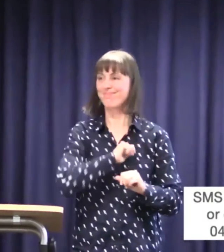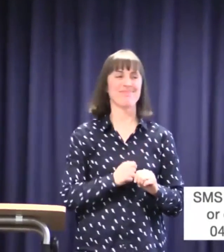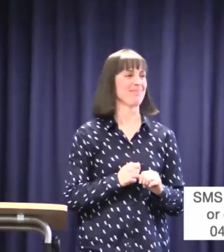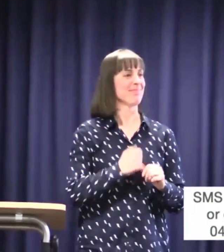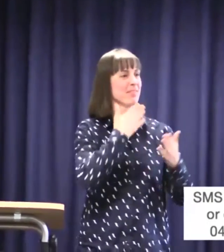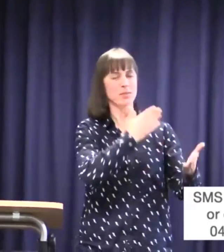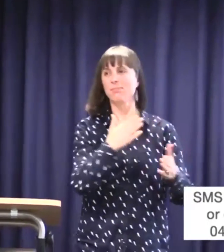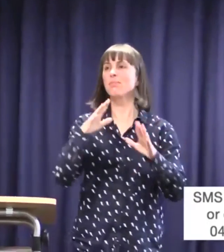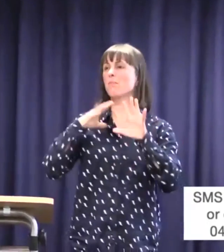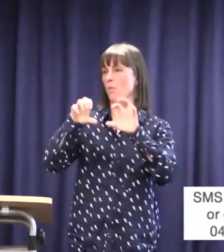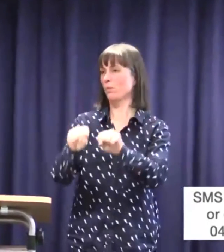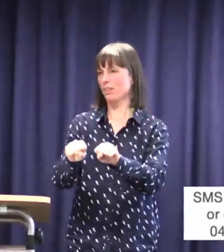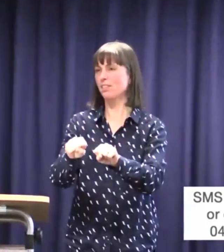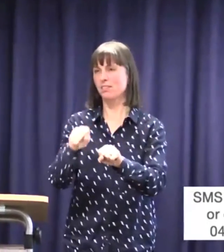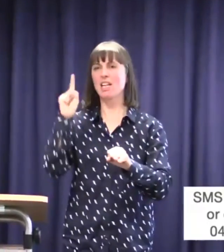Thanks for your response.